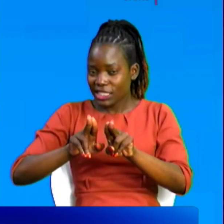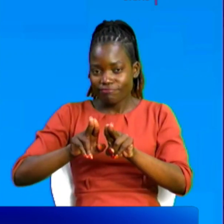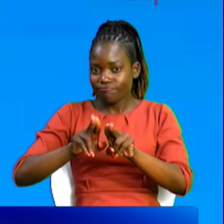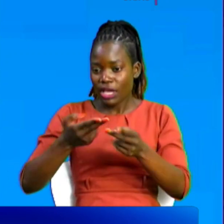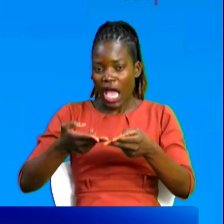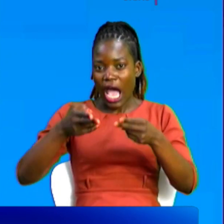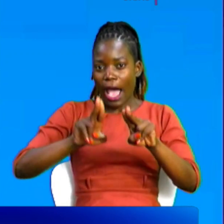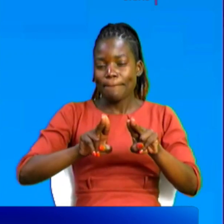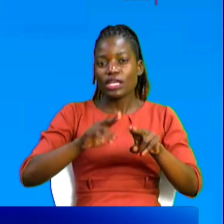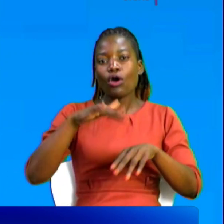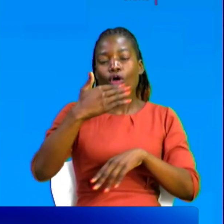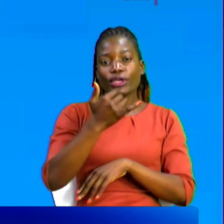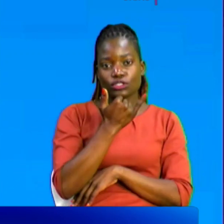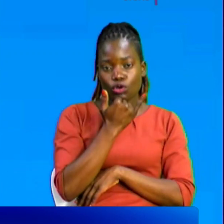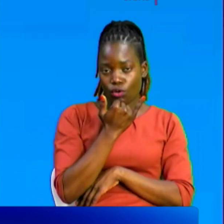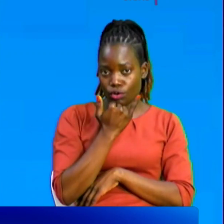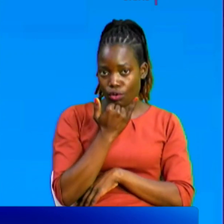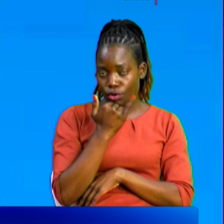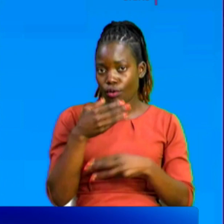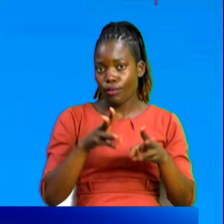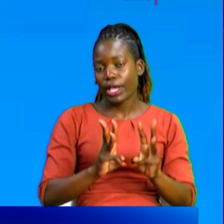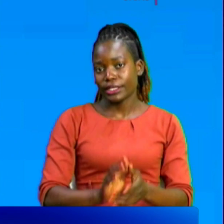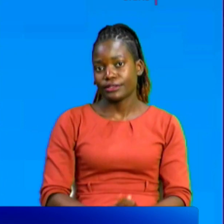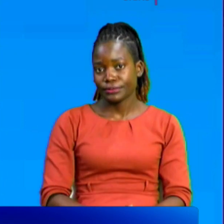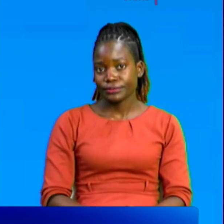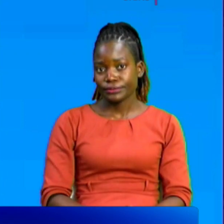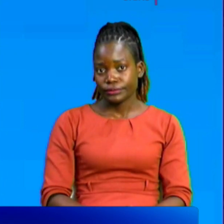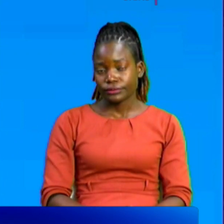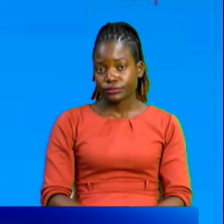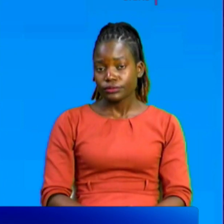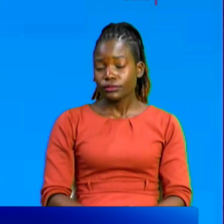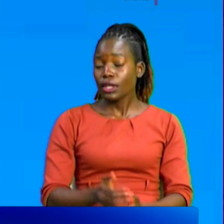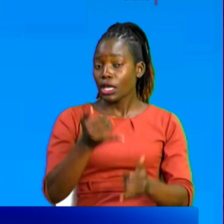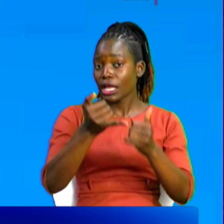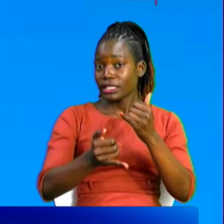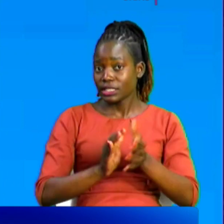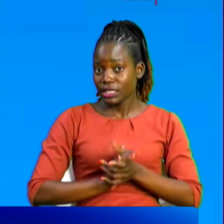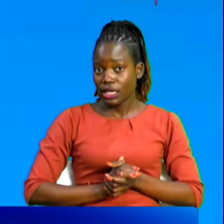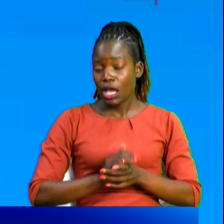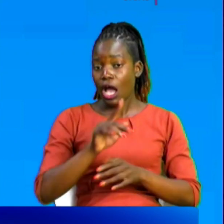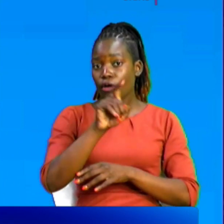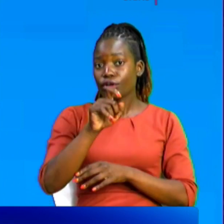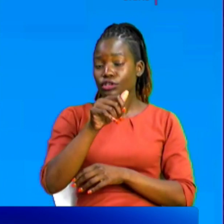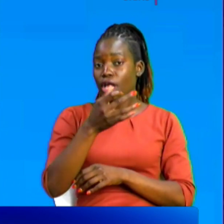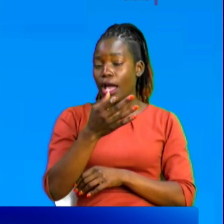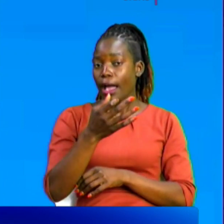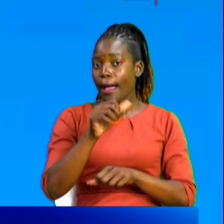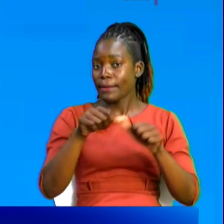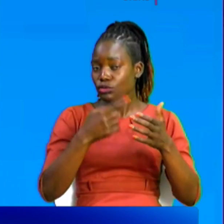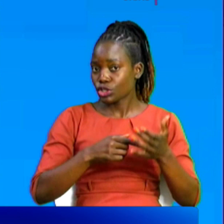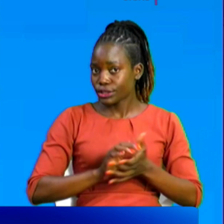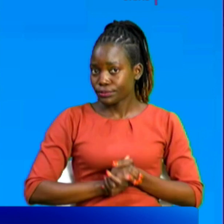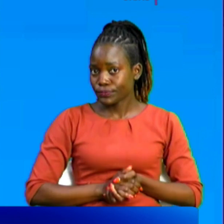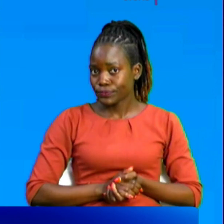done on a wrong path, on a wrong locality. Lastly, on a question of law still,